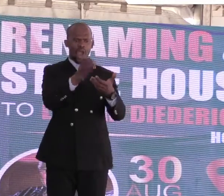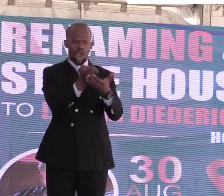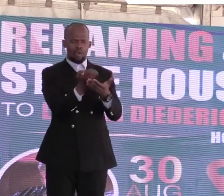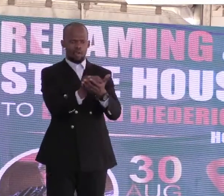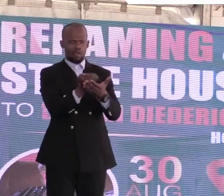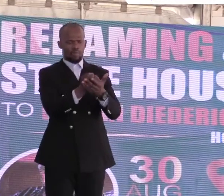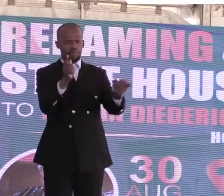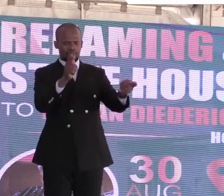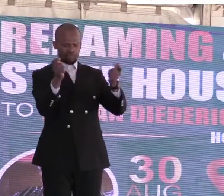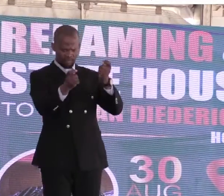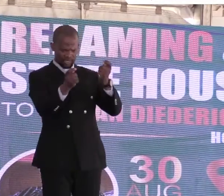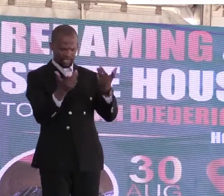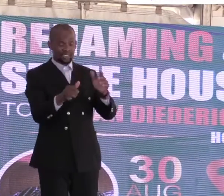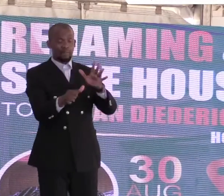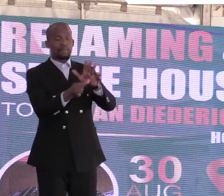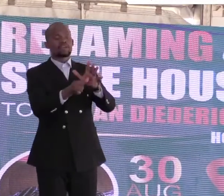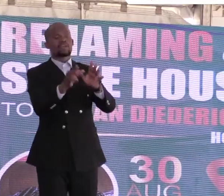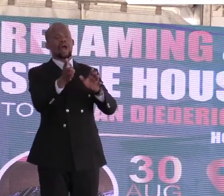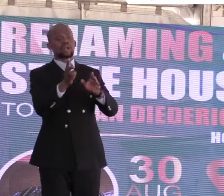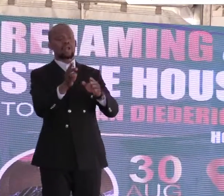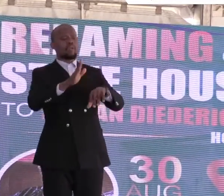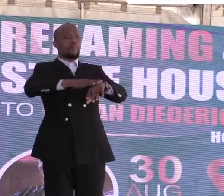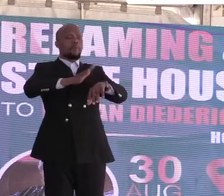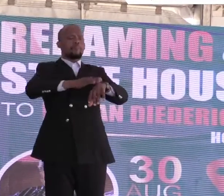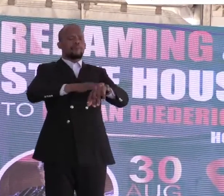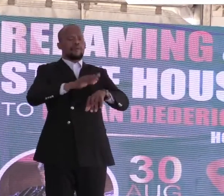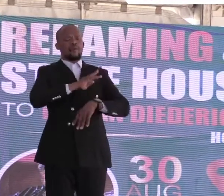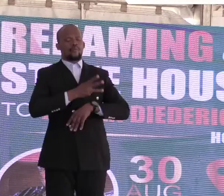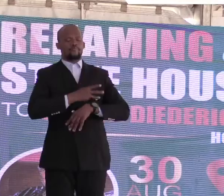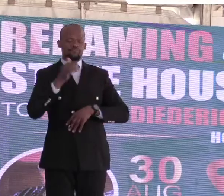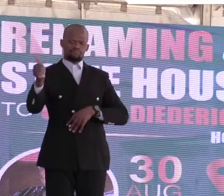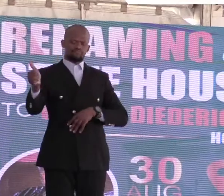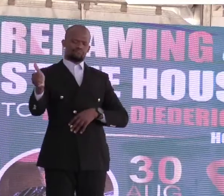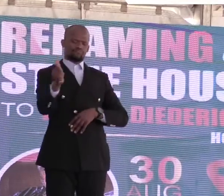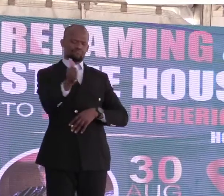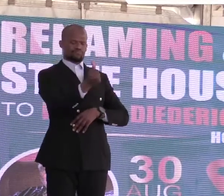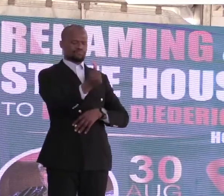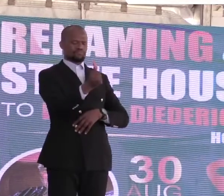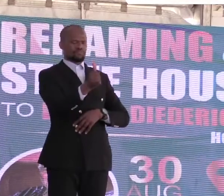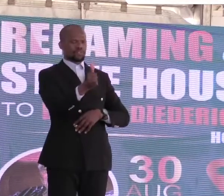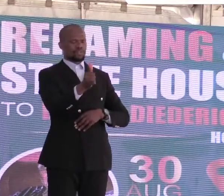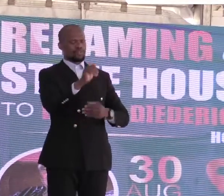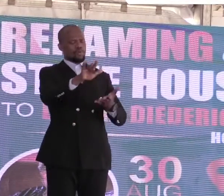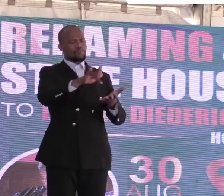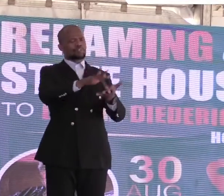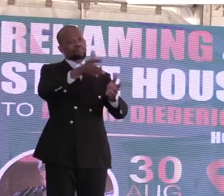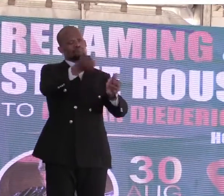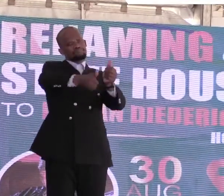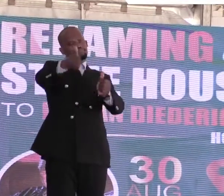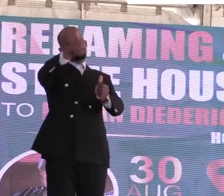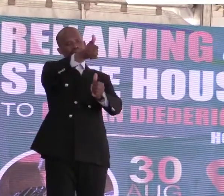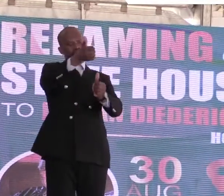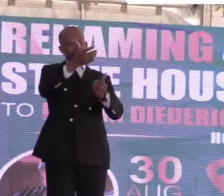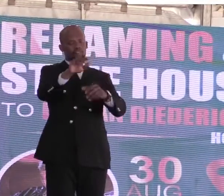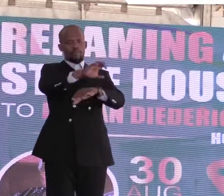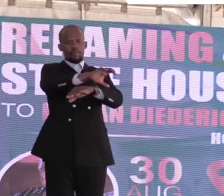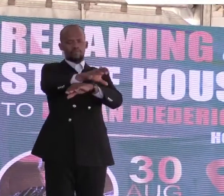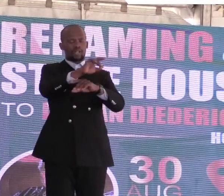therefore important to ensure that more women are appointed in positions of power in the provincial